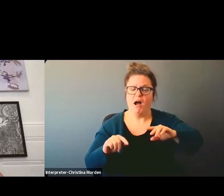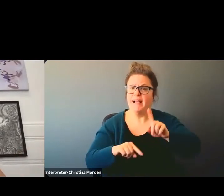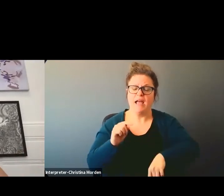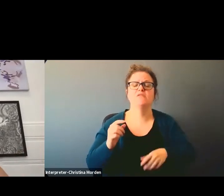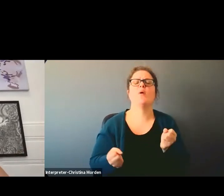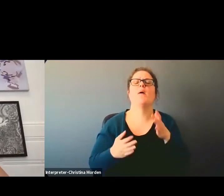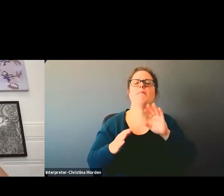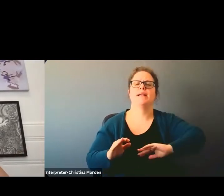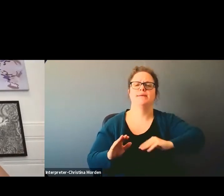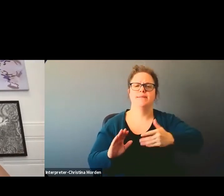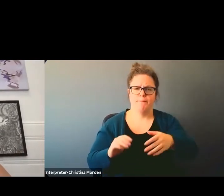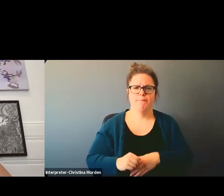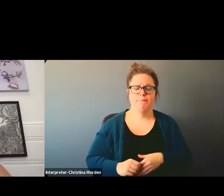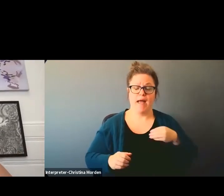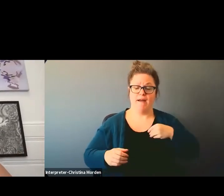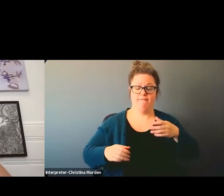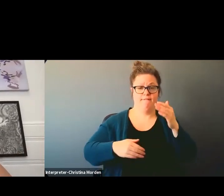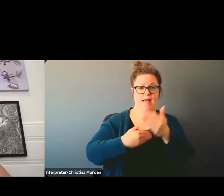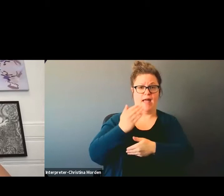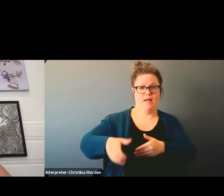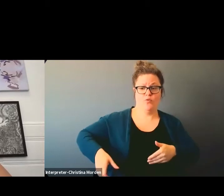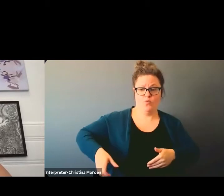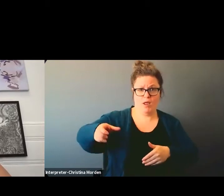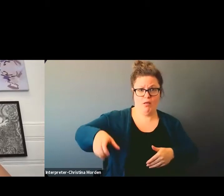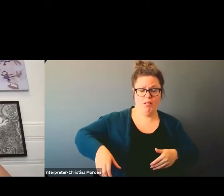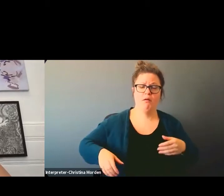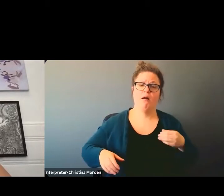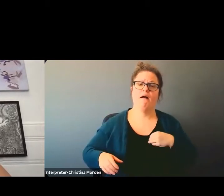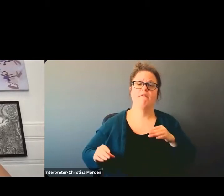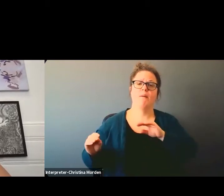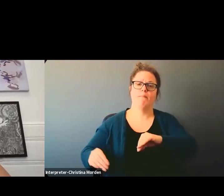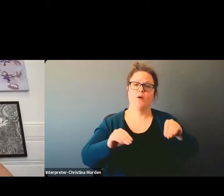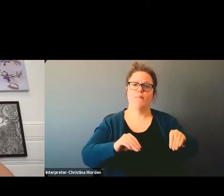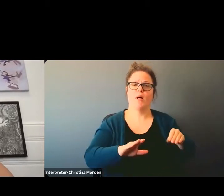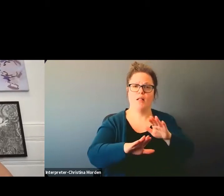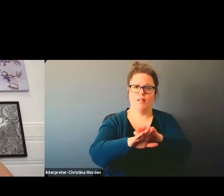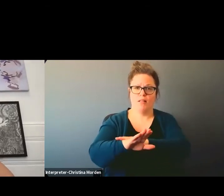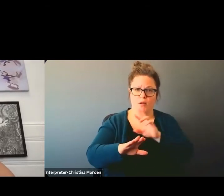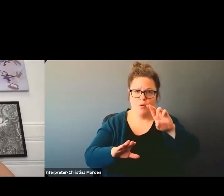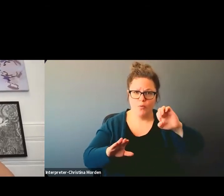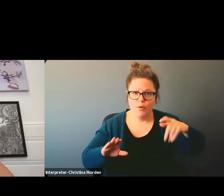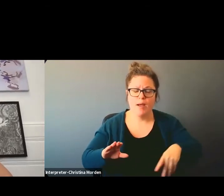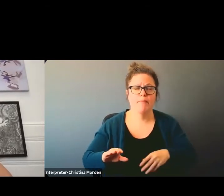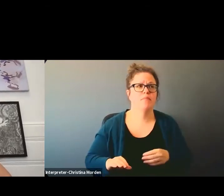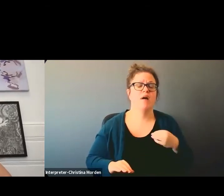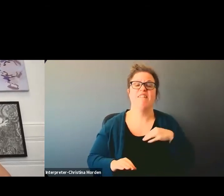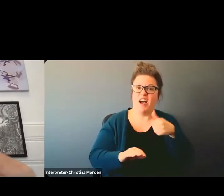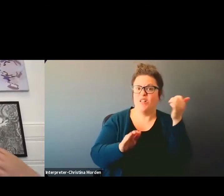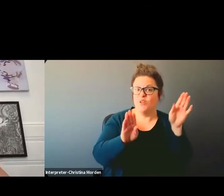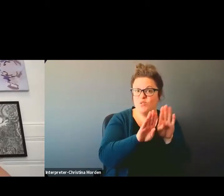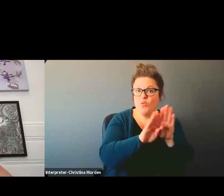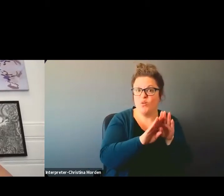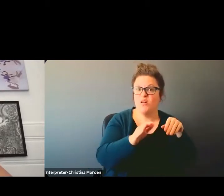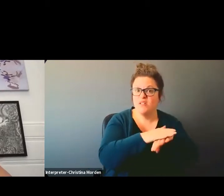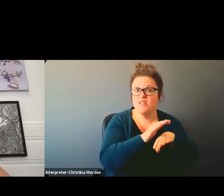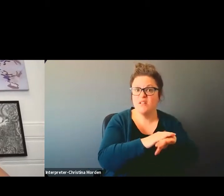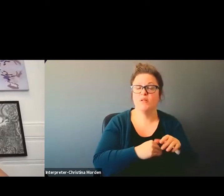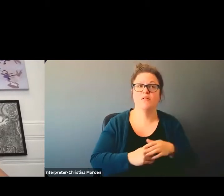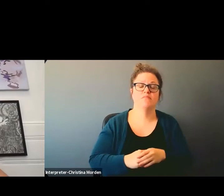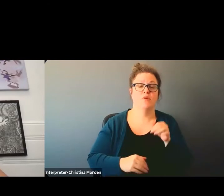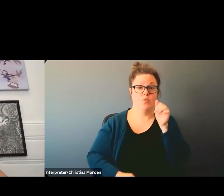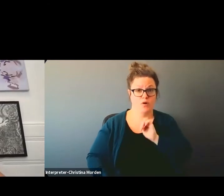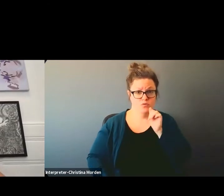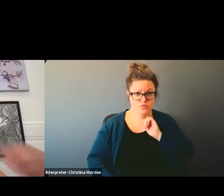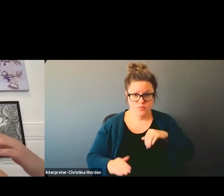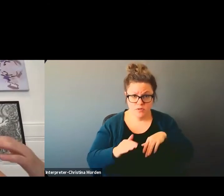handrail? Do you have a portable ramp on site? Is there an alternative entrance that is accessible? Are the washrooms